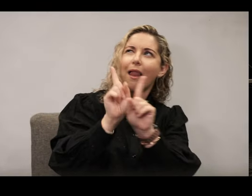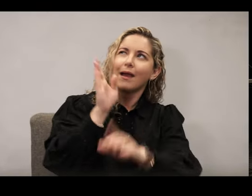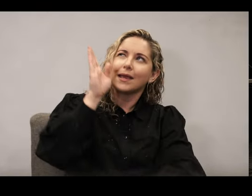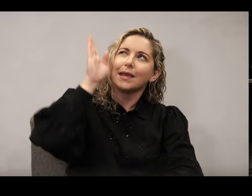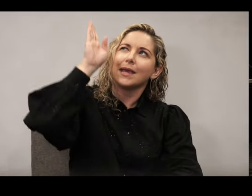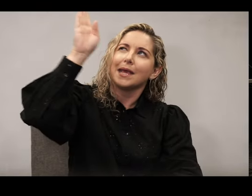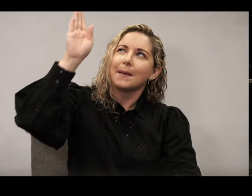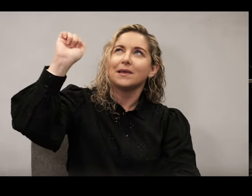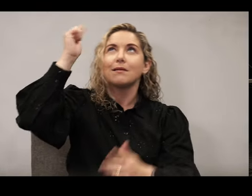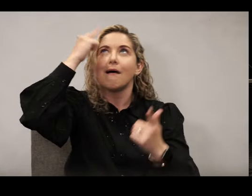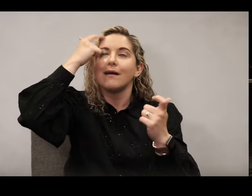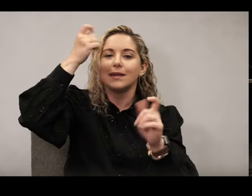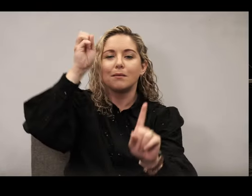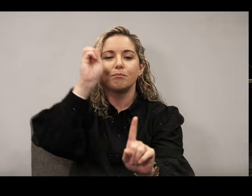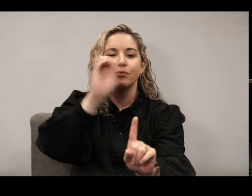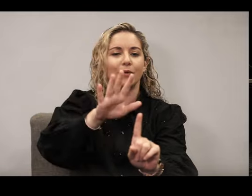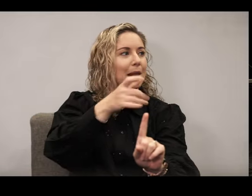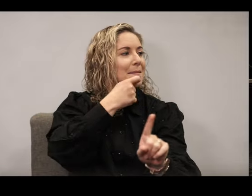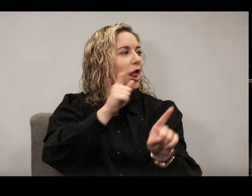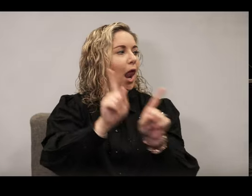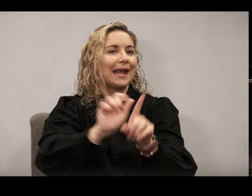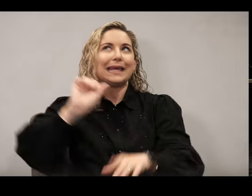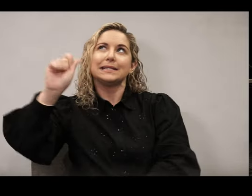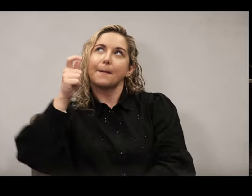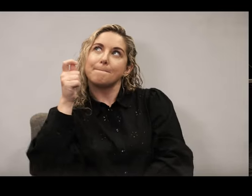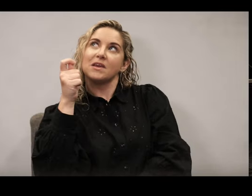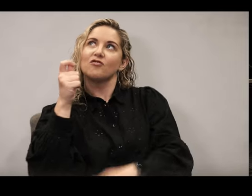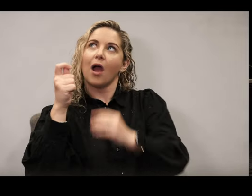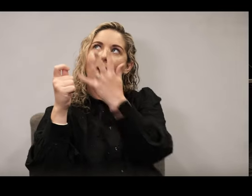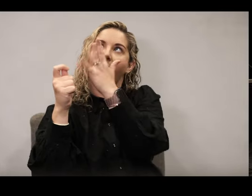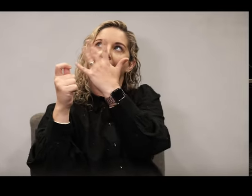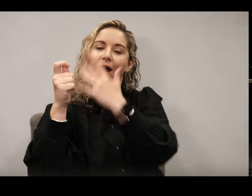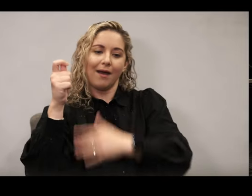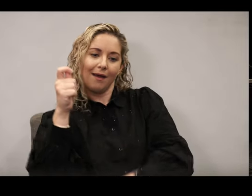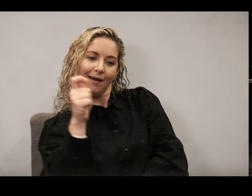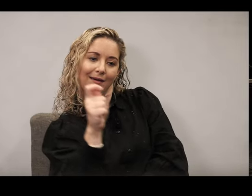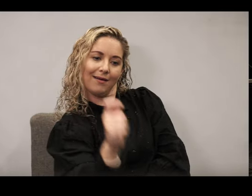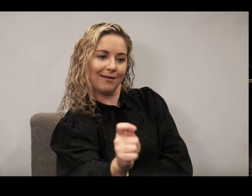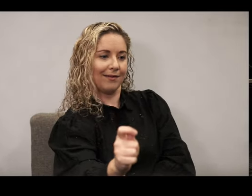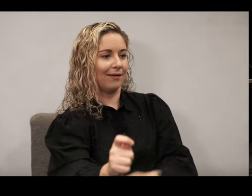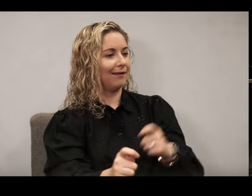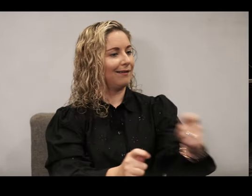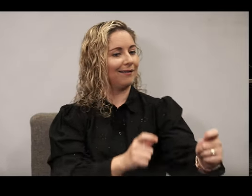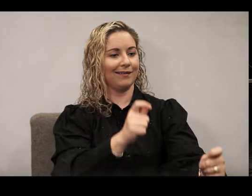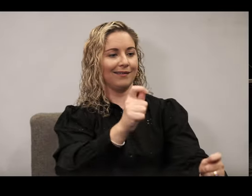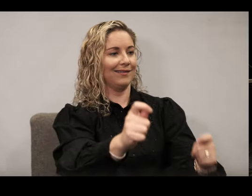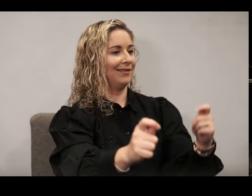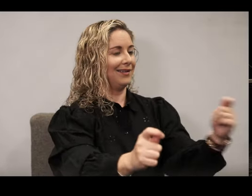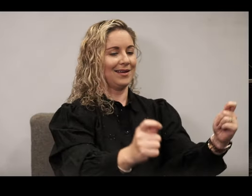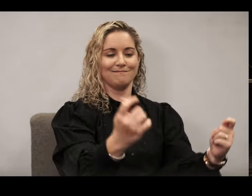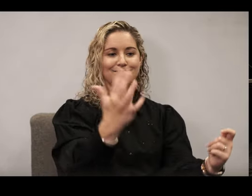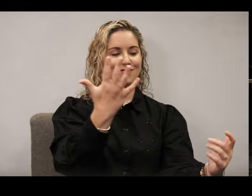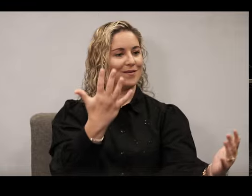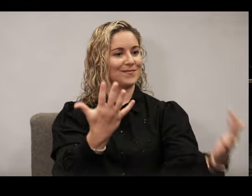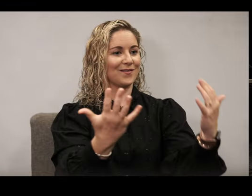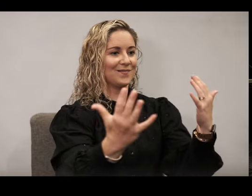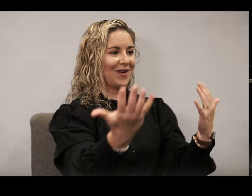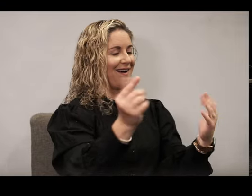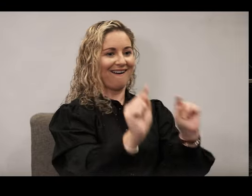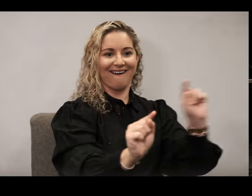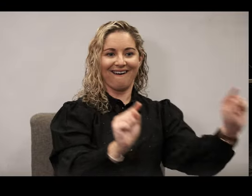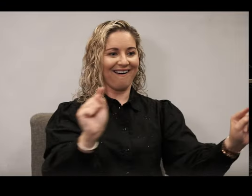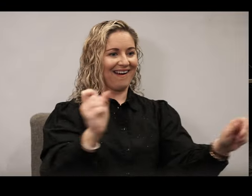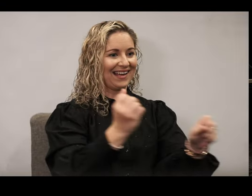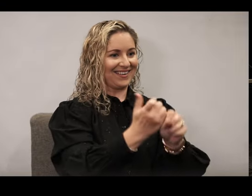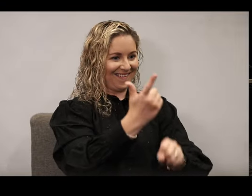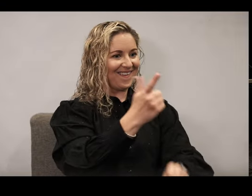planet. A little mirror reflecting God to the universe. In man, God has become visible on earth. And in what way